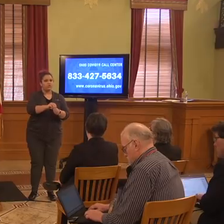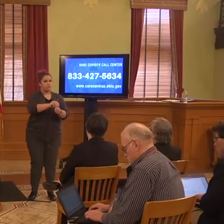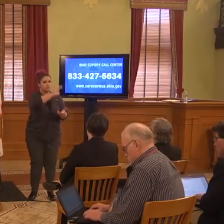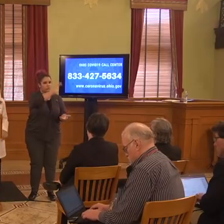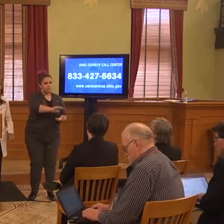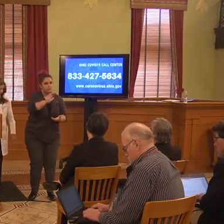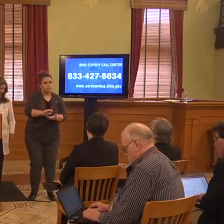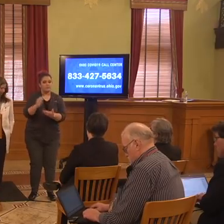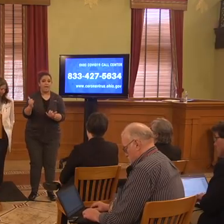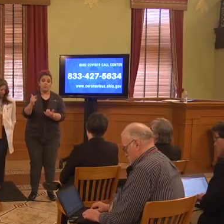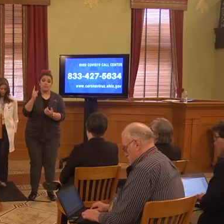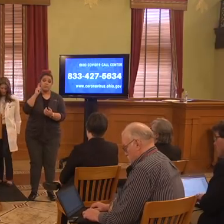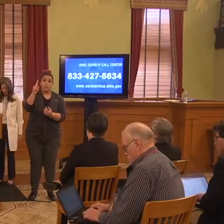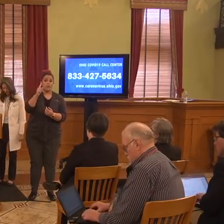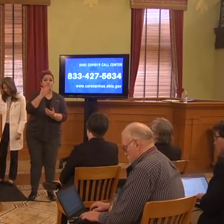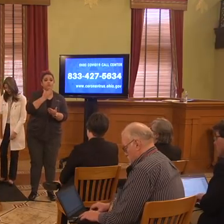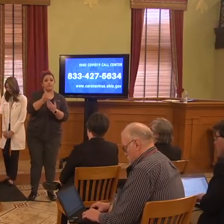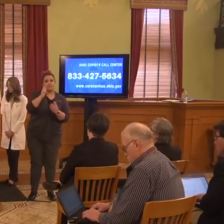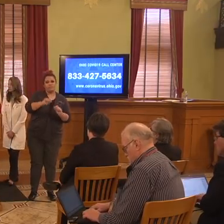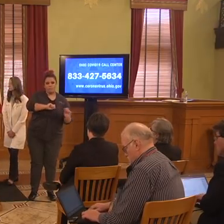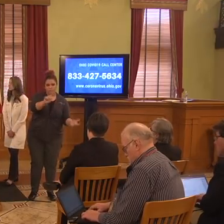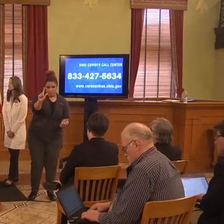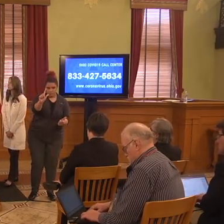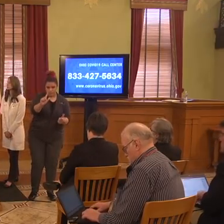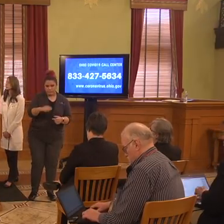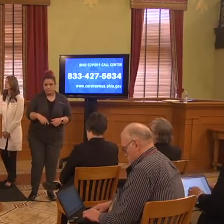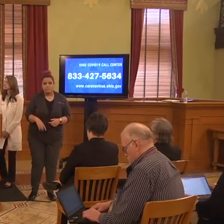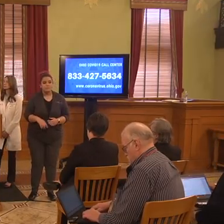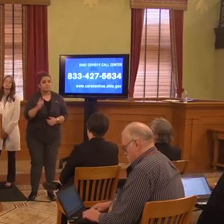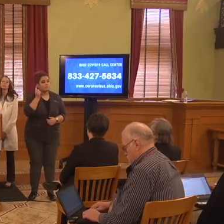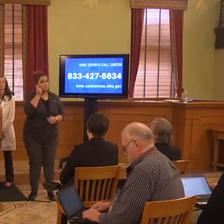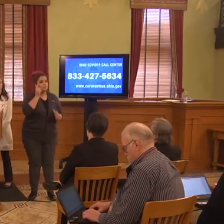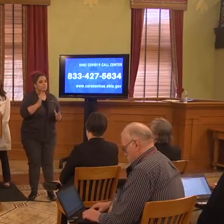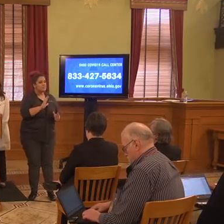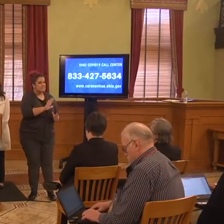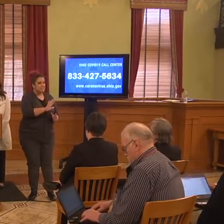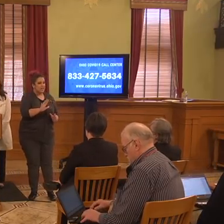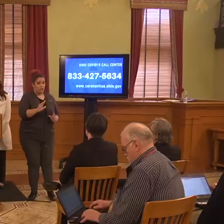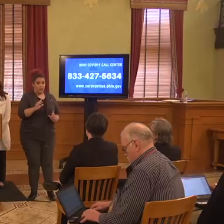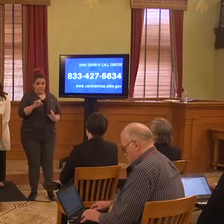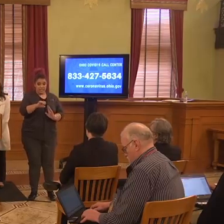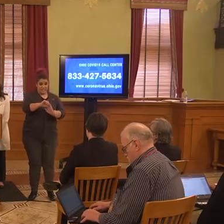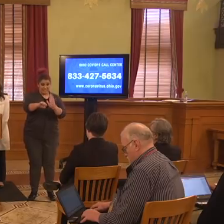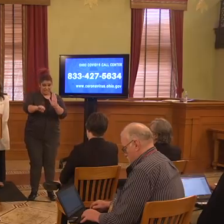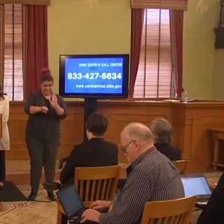good. And let me just say that, as far as what we do as a state,